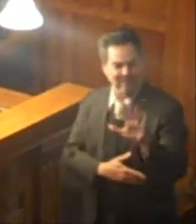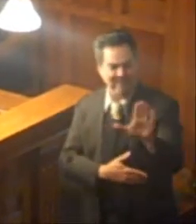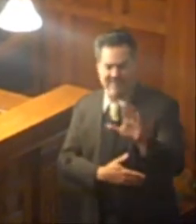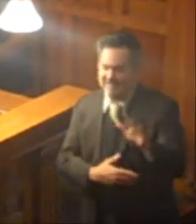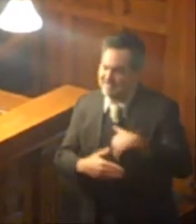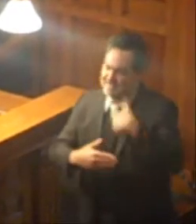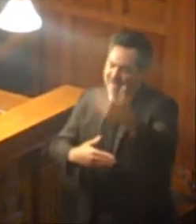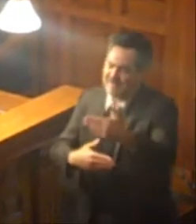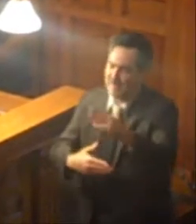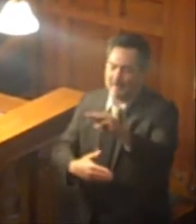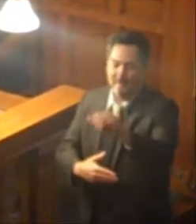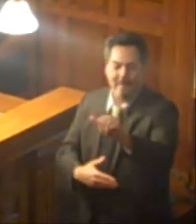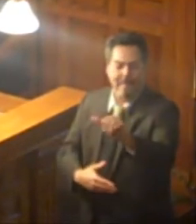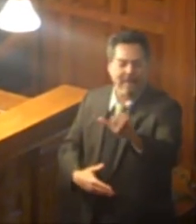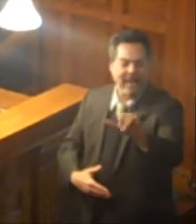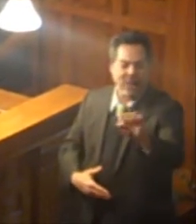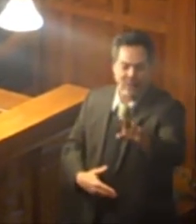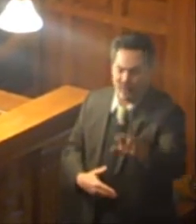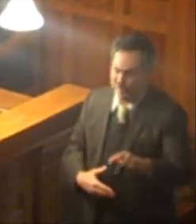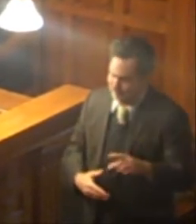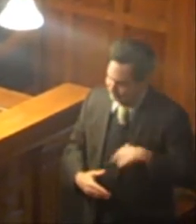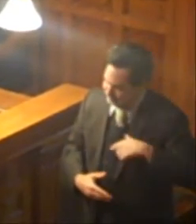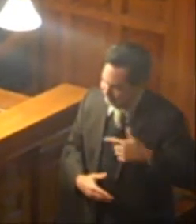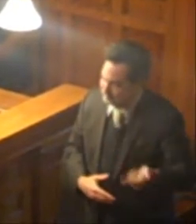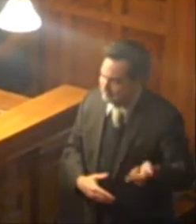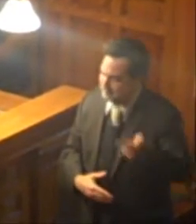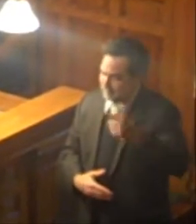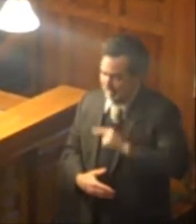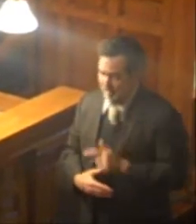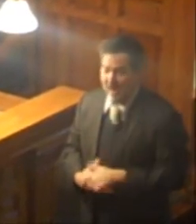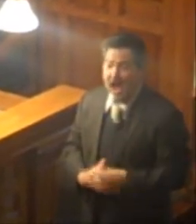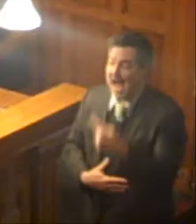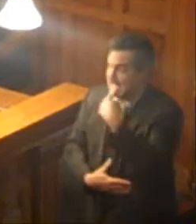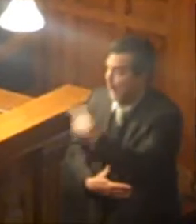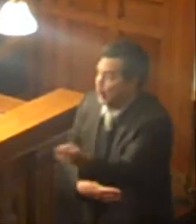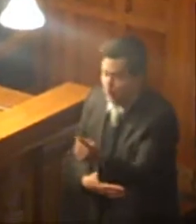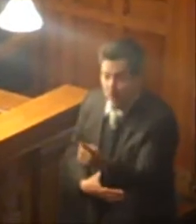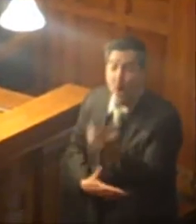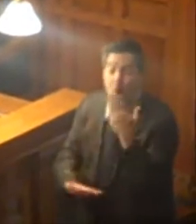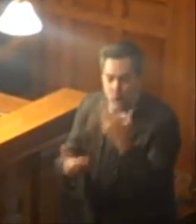I tell you, all good things come to those who wait.